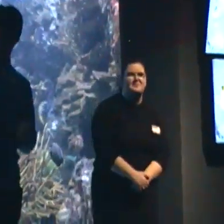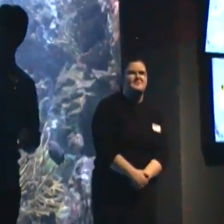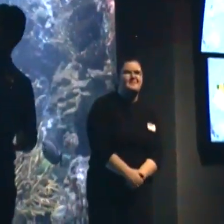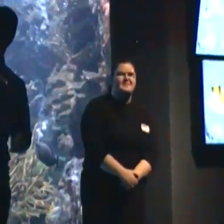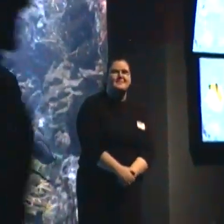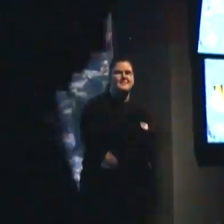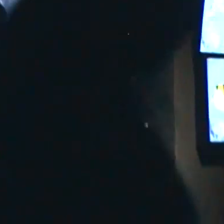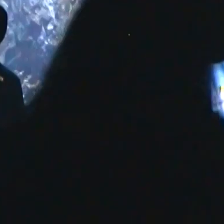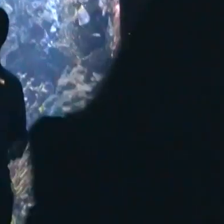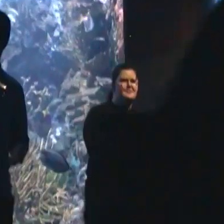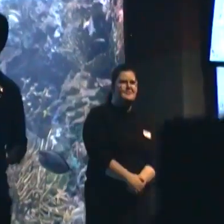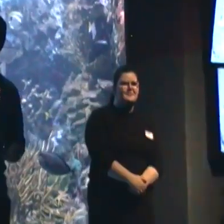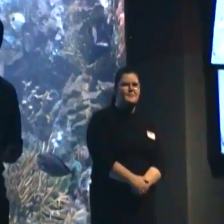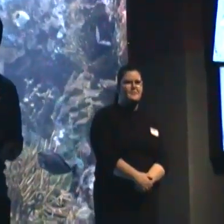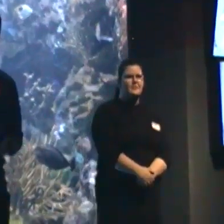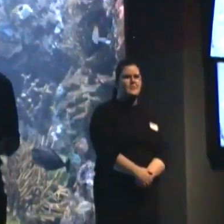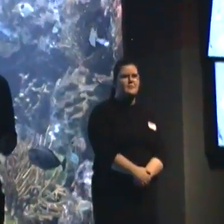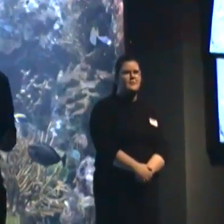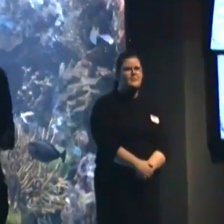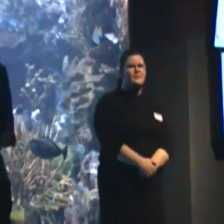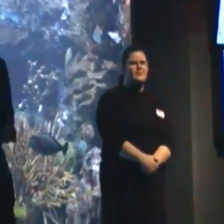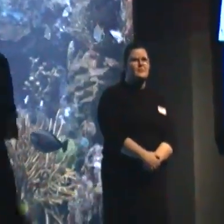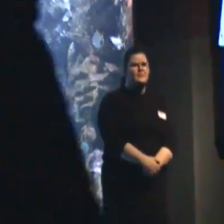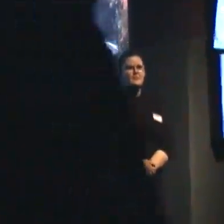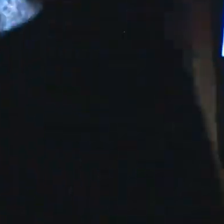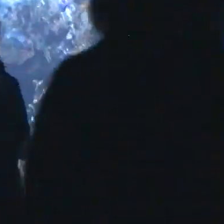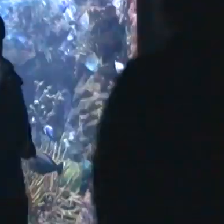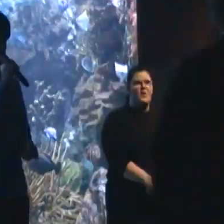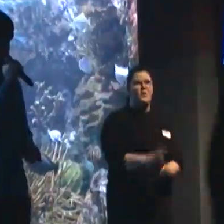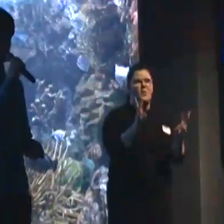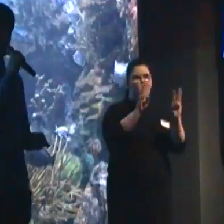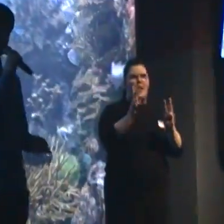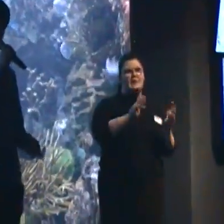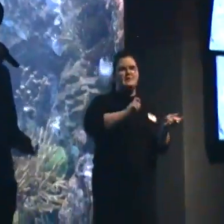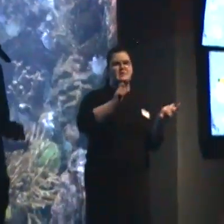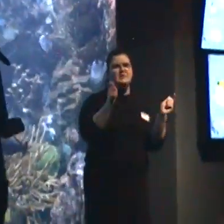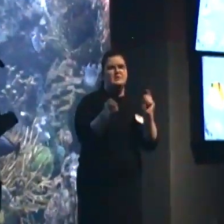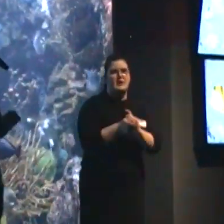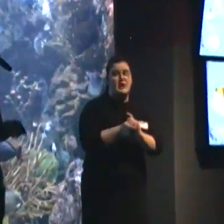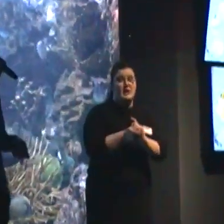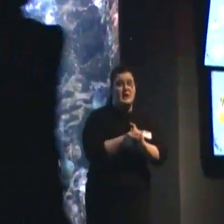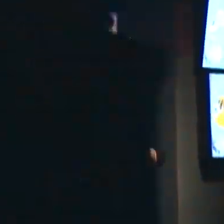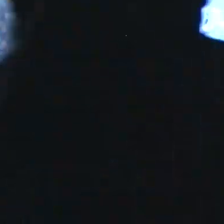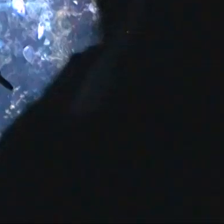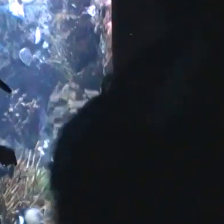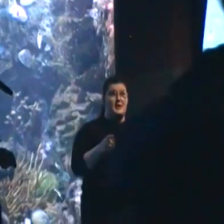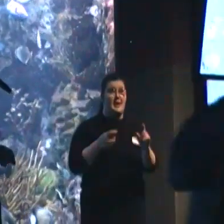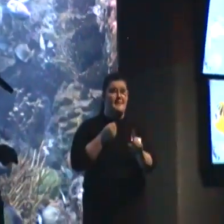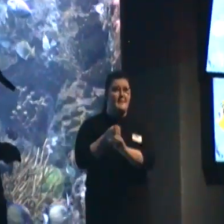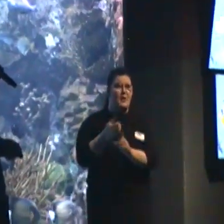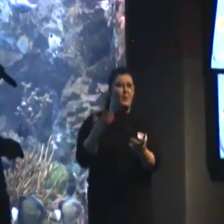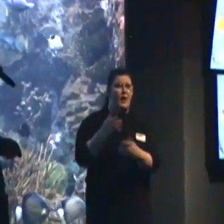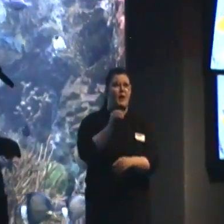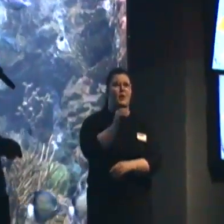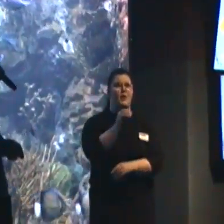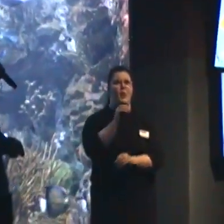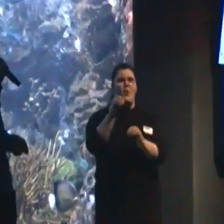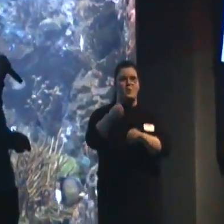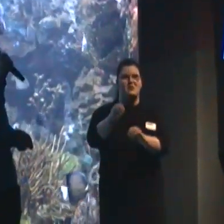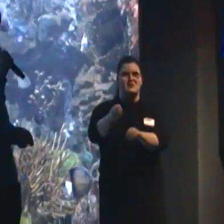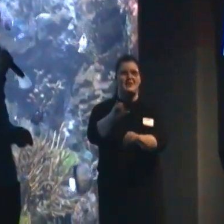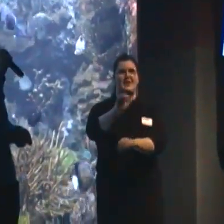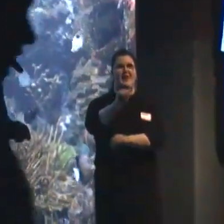Now, another side effect of our current climate crisis on coral reefs is something called ocean acidification.